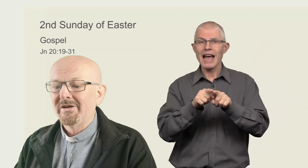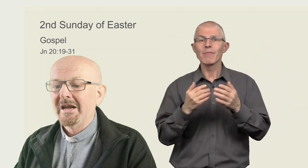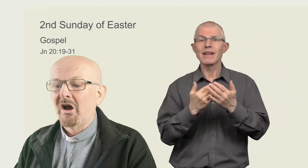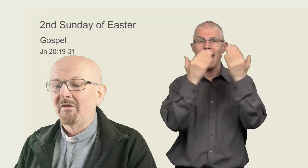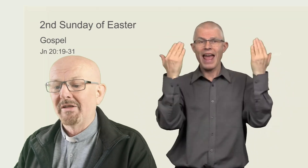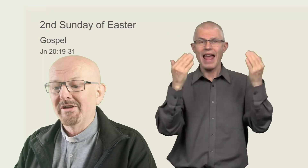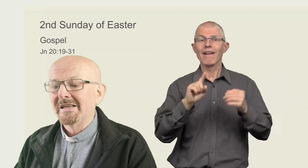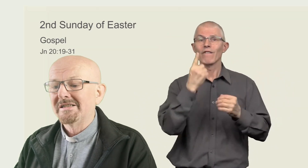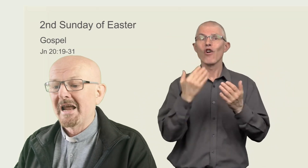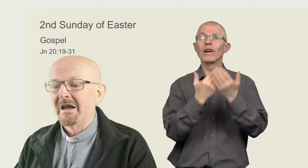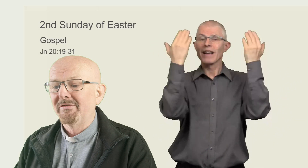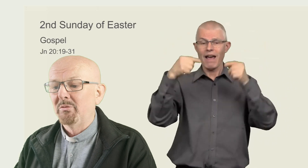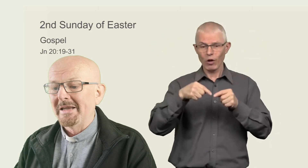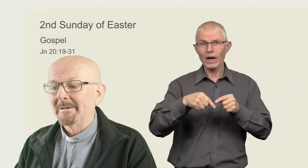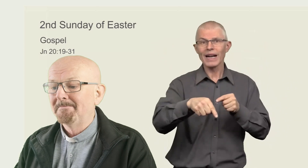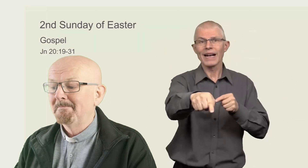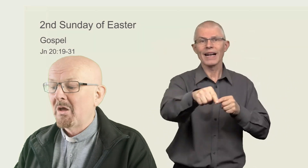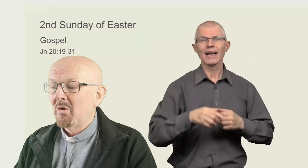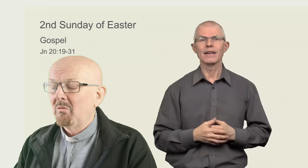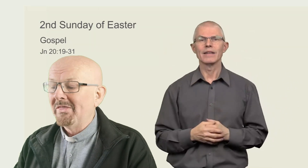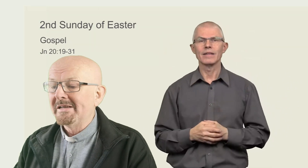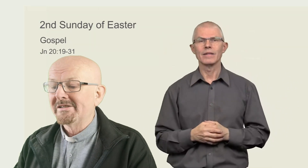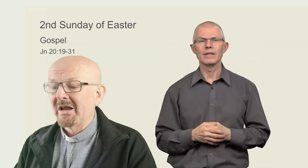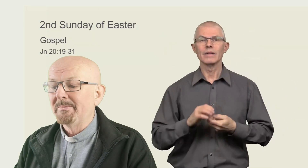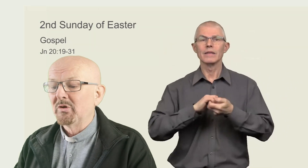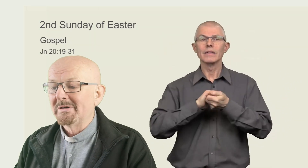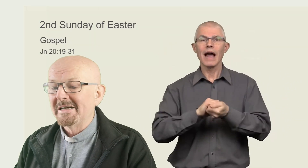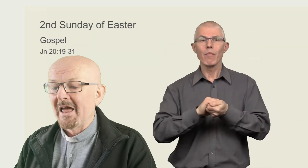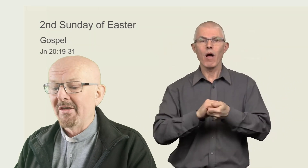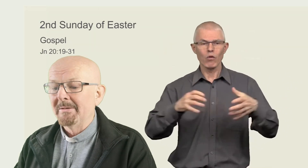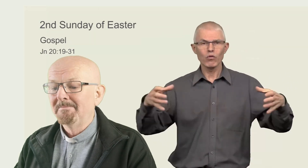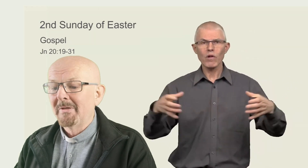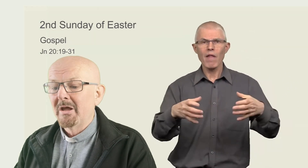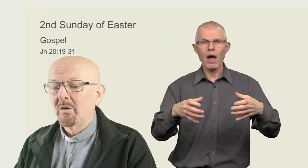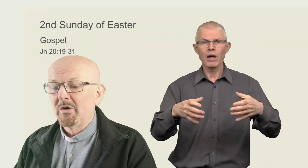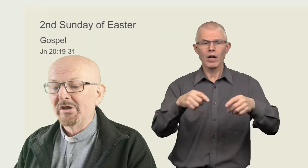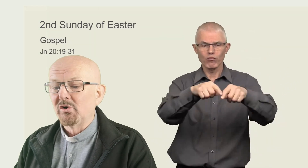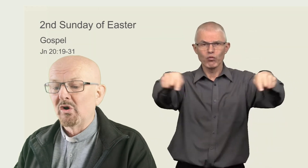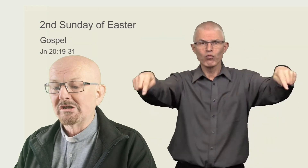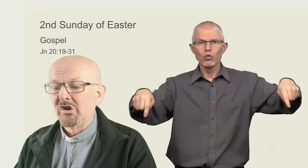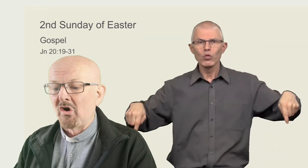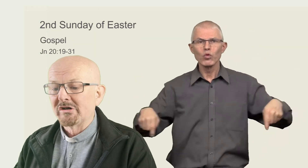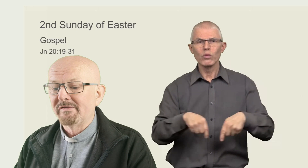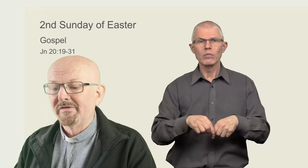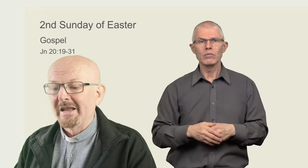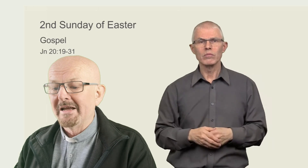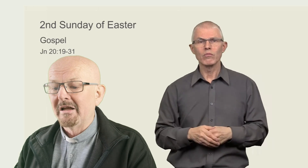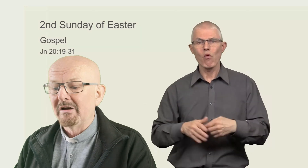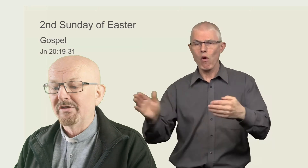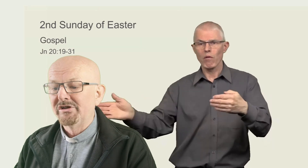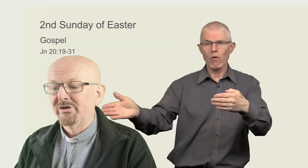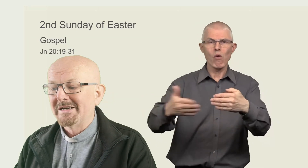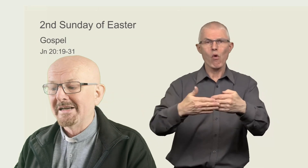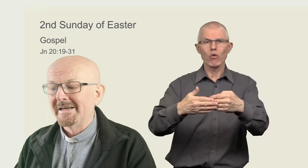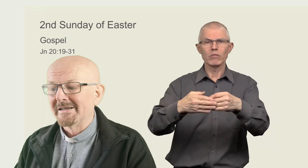the evening of the first day of the week, when the disciples were together, with the doors locked for fear